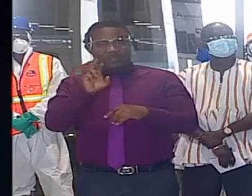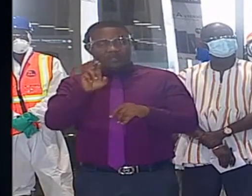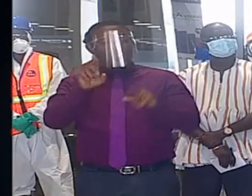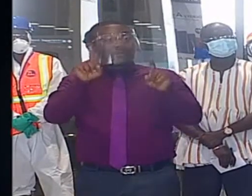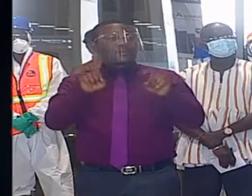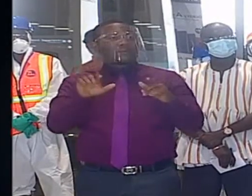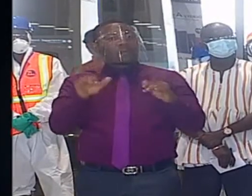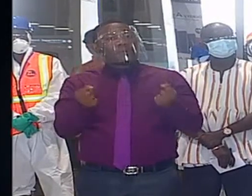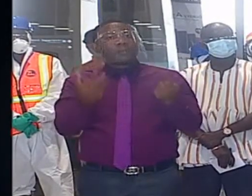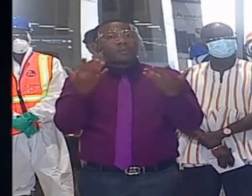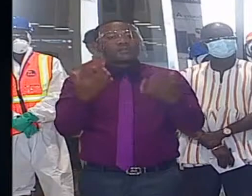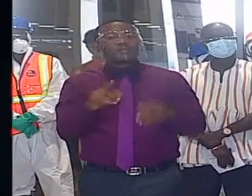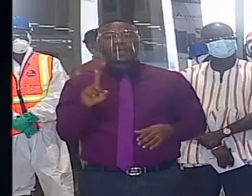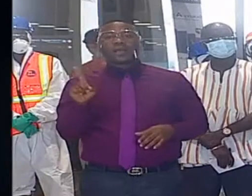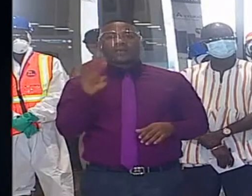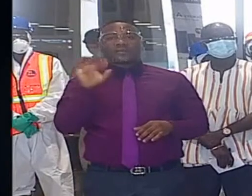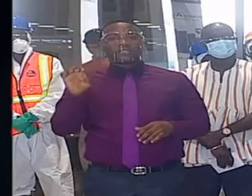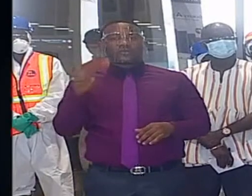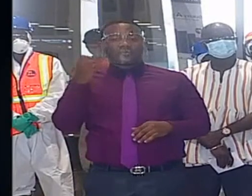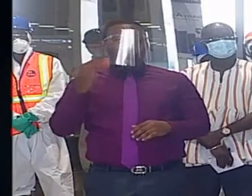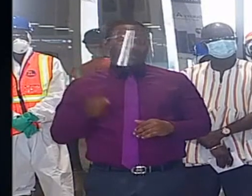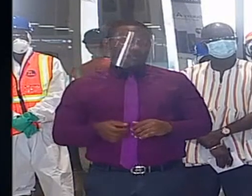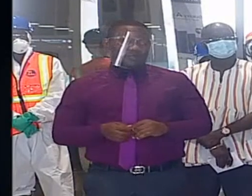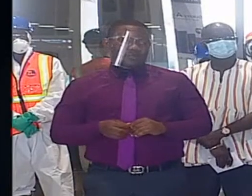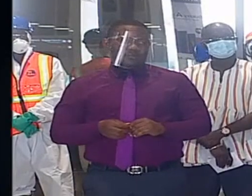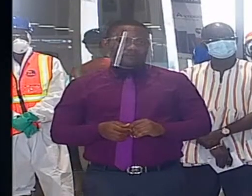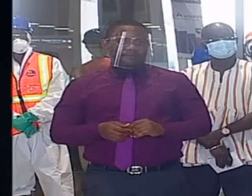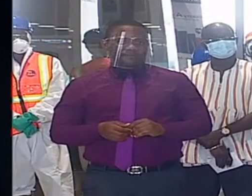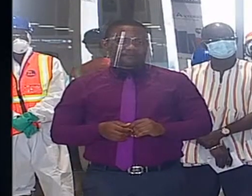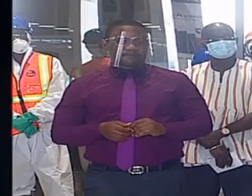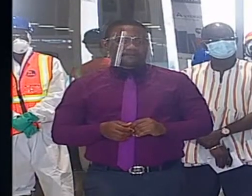you are looking at average 100 euros. So